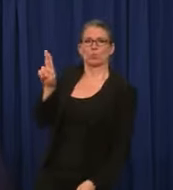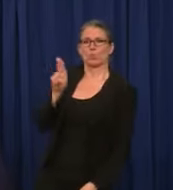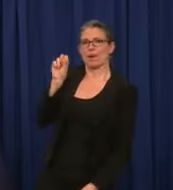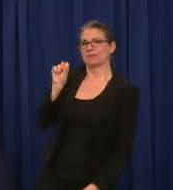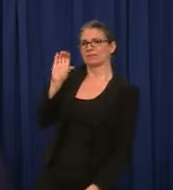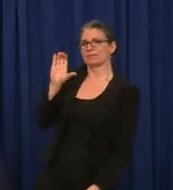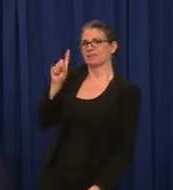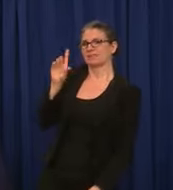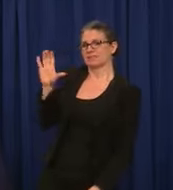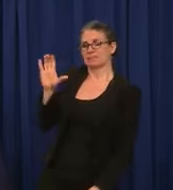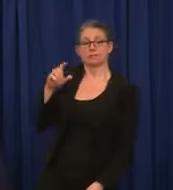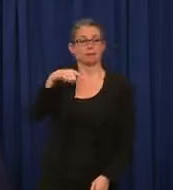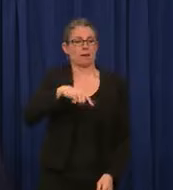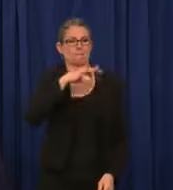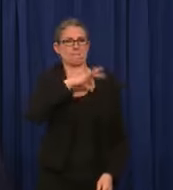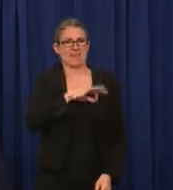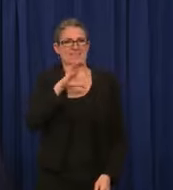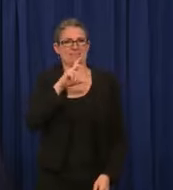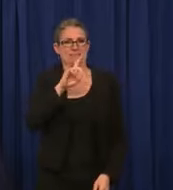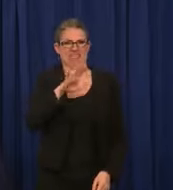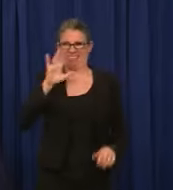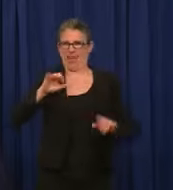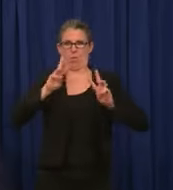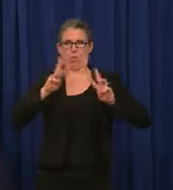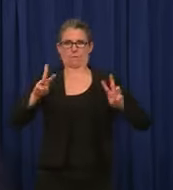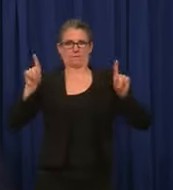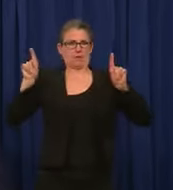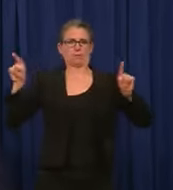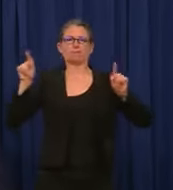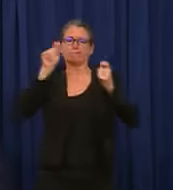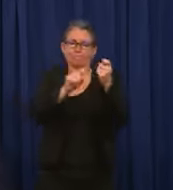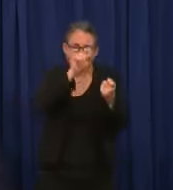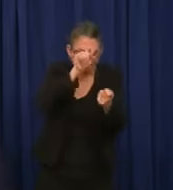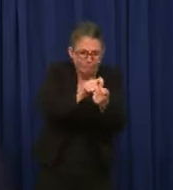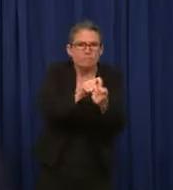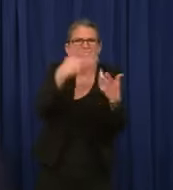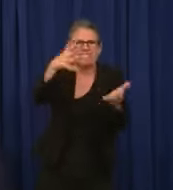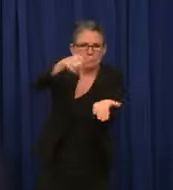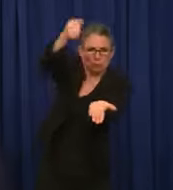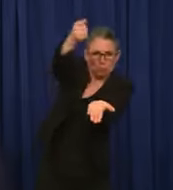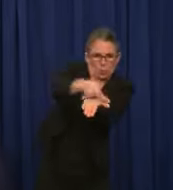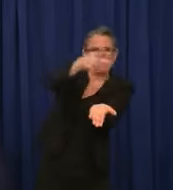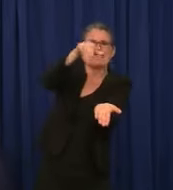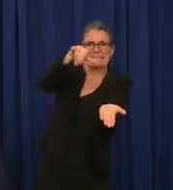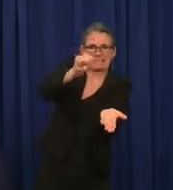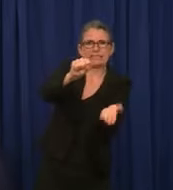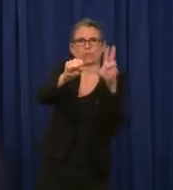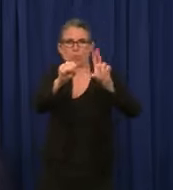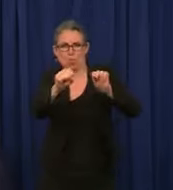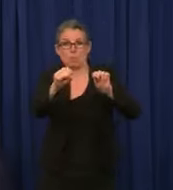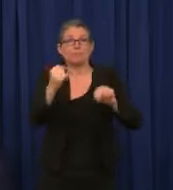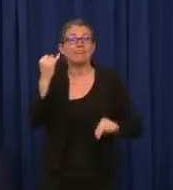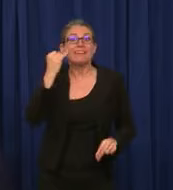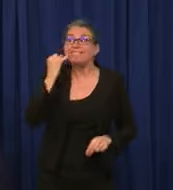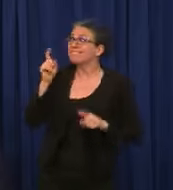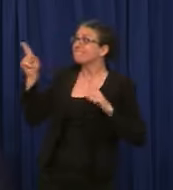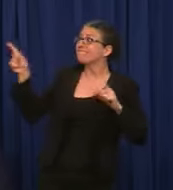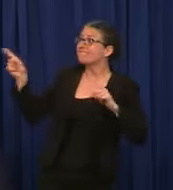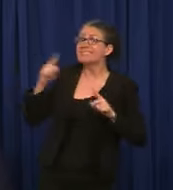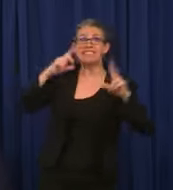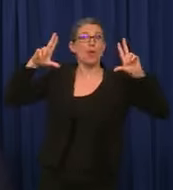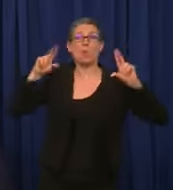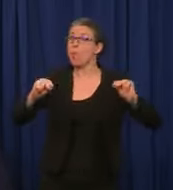tests that have or have not been approved, the US FDA's website. But consulting with experts as